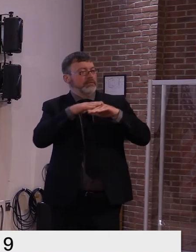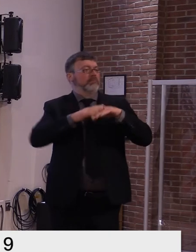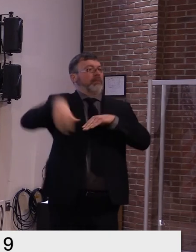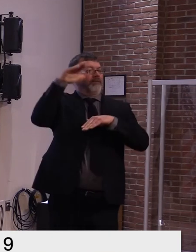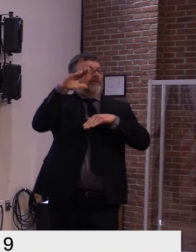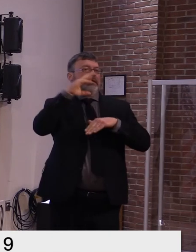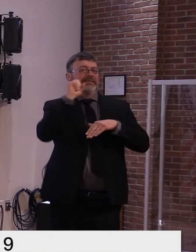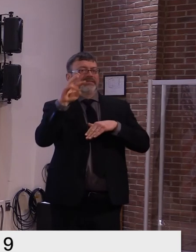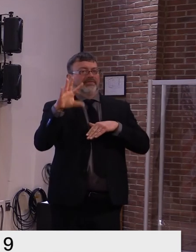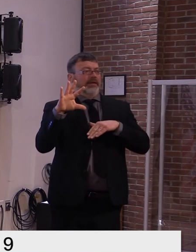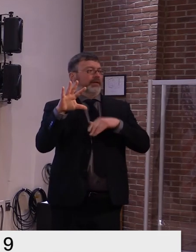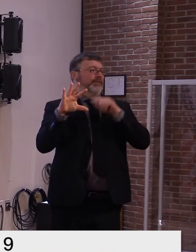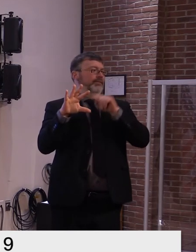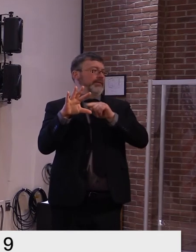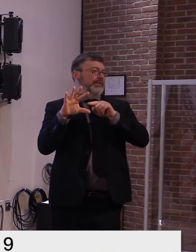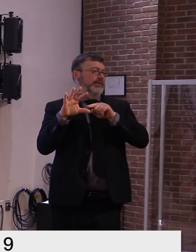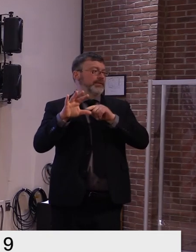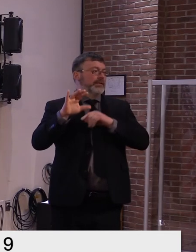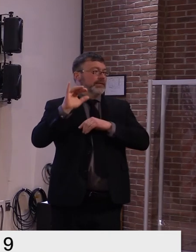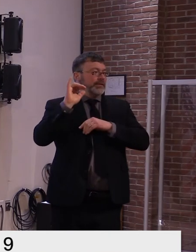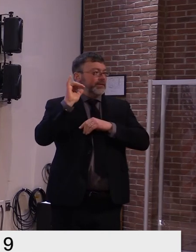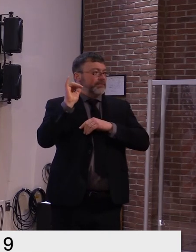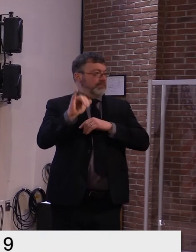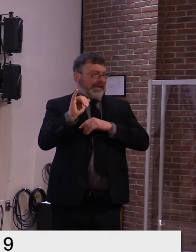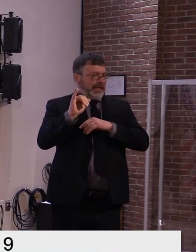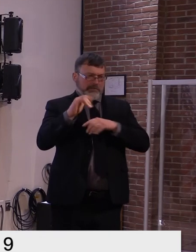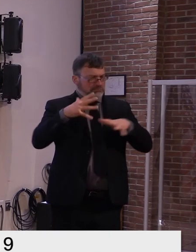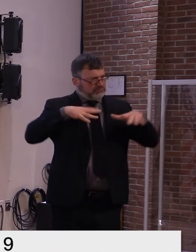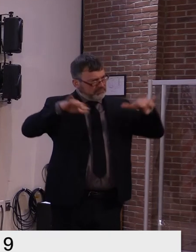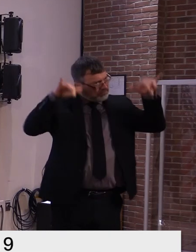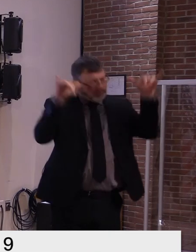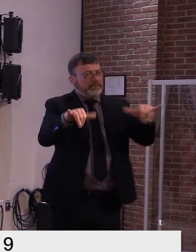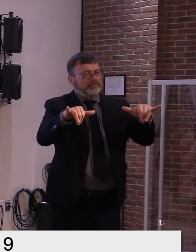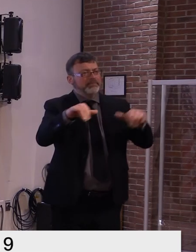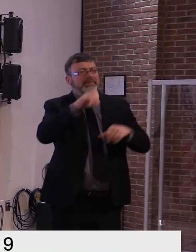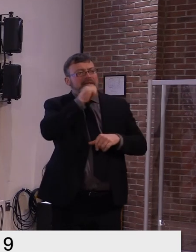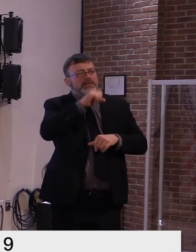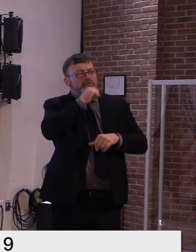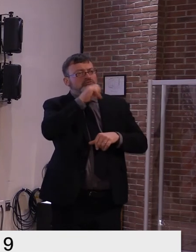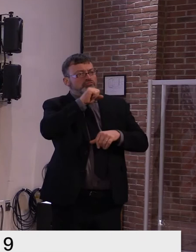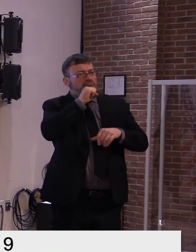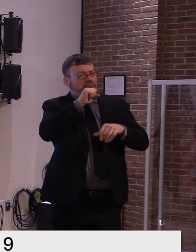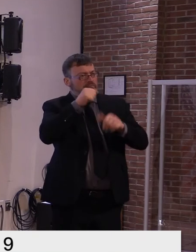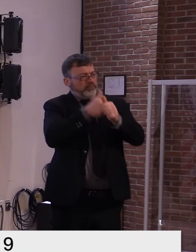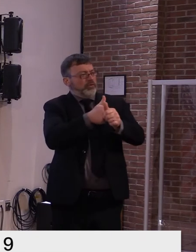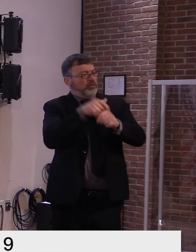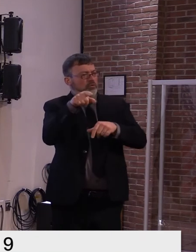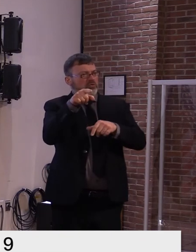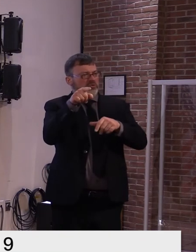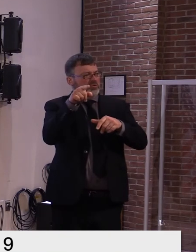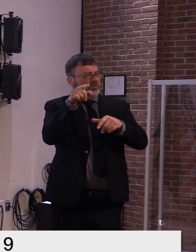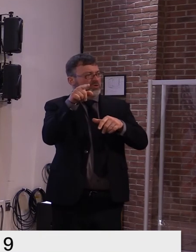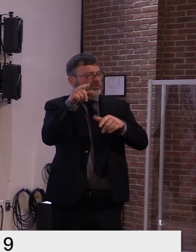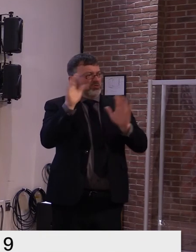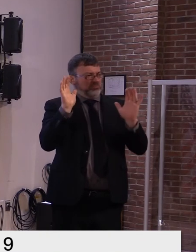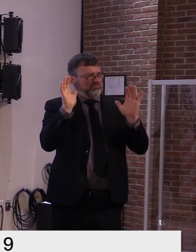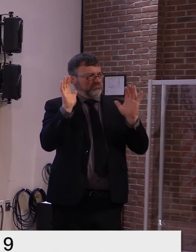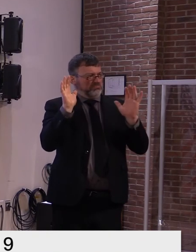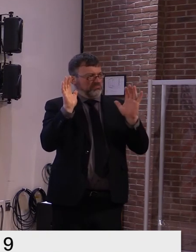age grouping plan right now for any special groups.